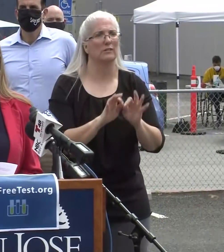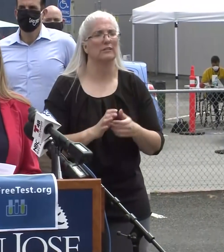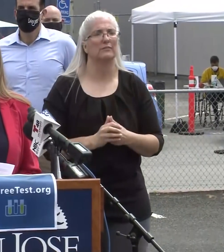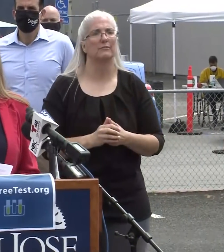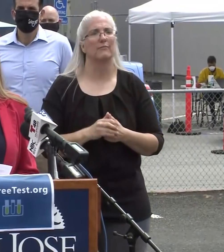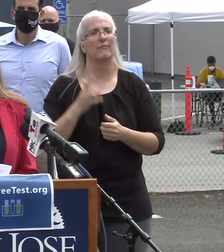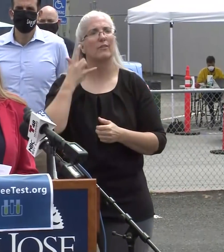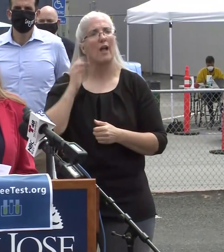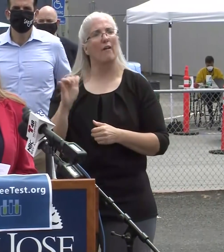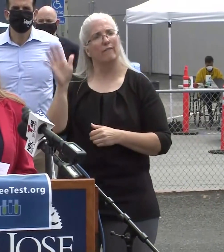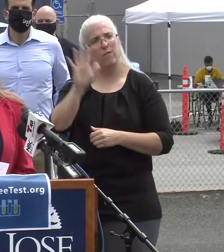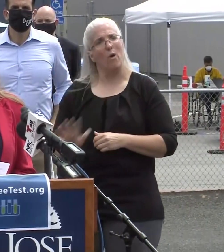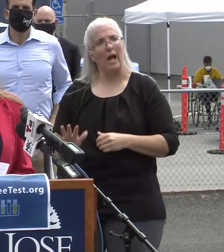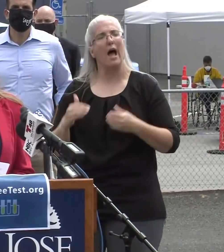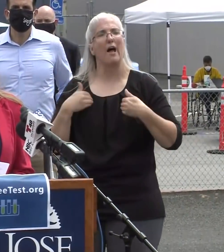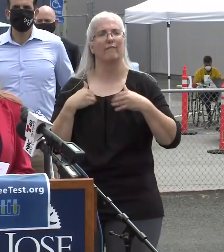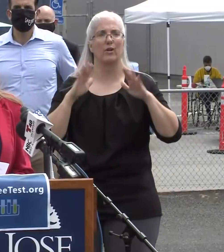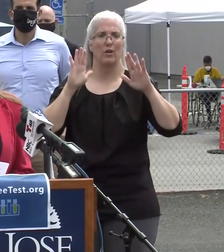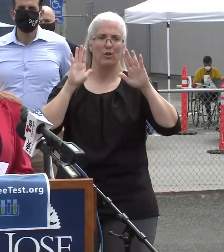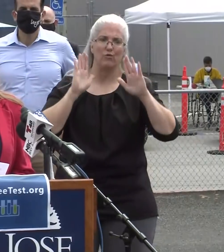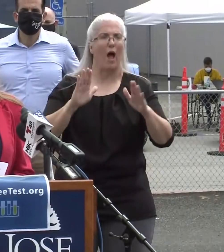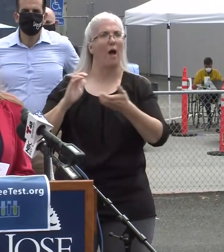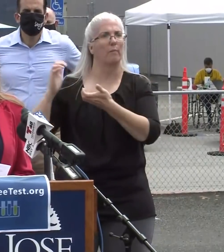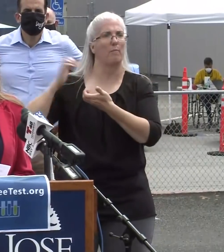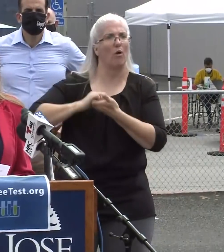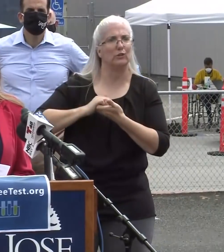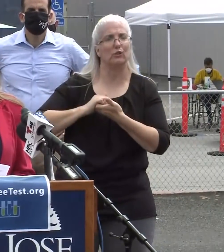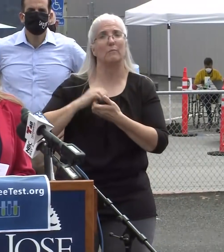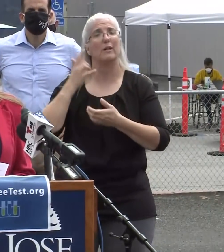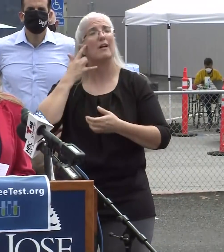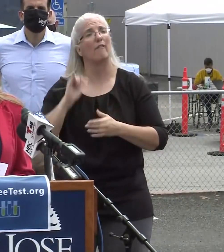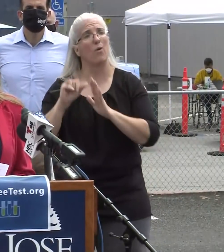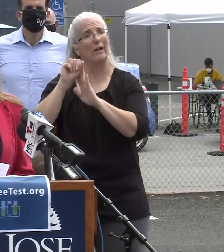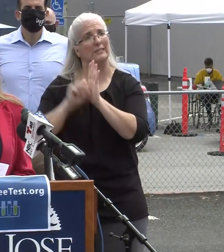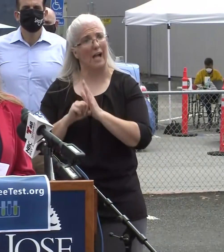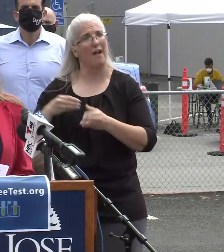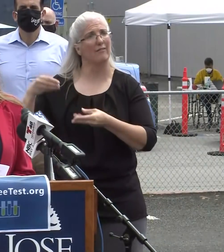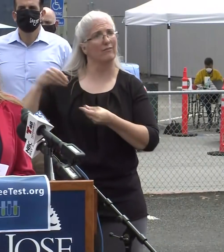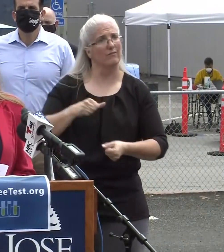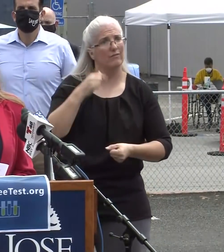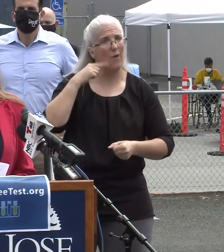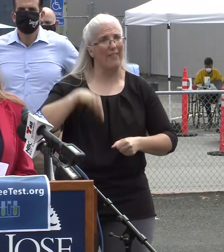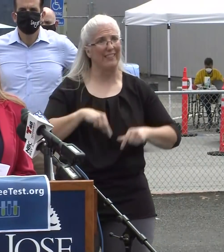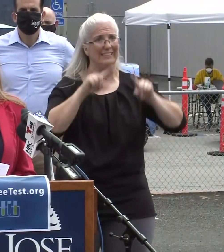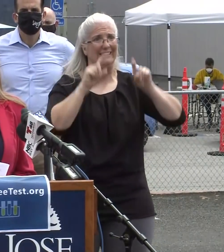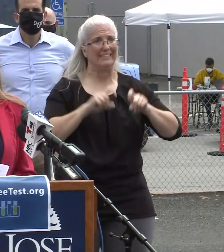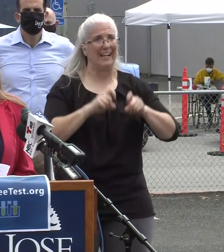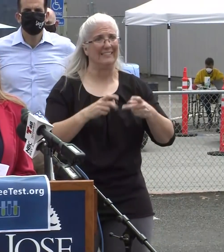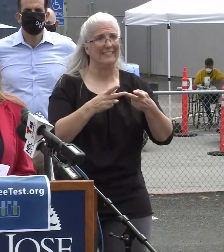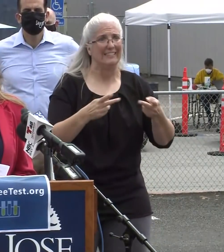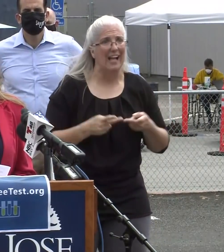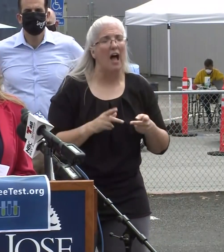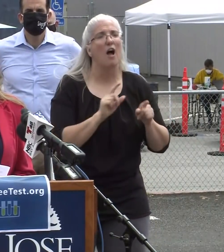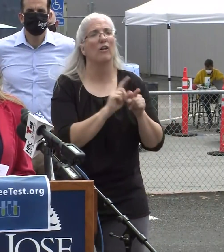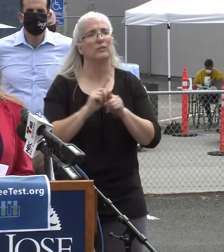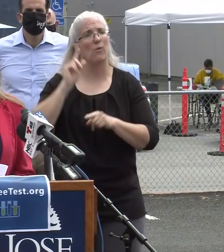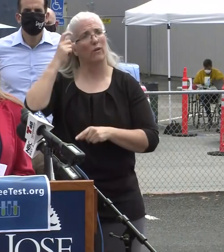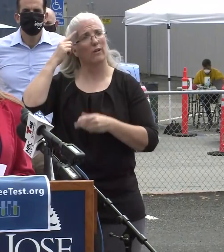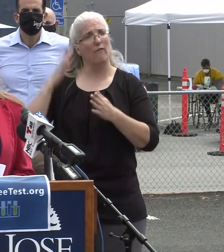They are funding this site. I want to just say a big thank you to them, and to the governor. And I also wanted to say